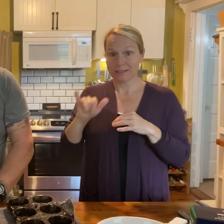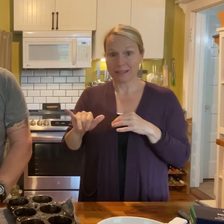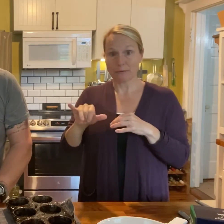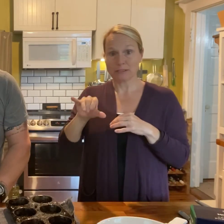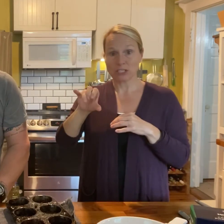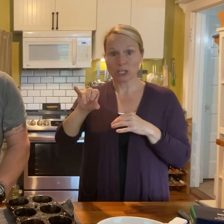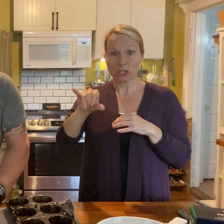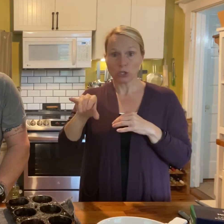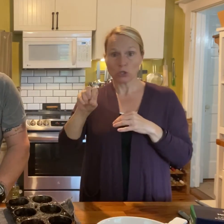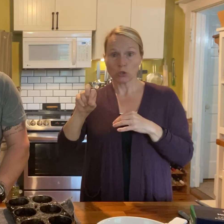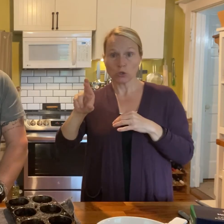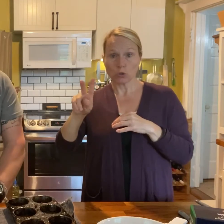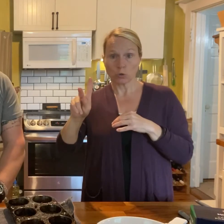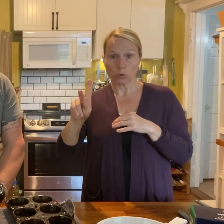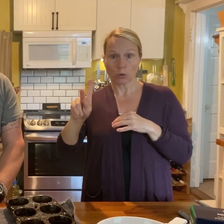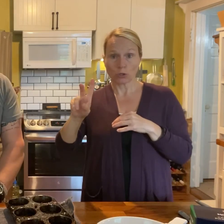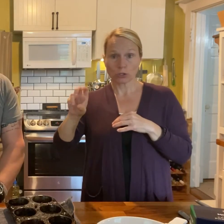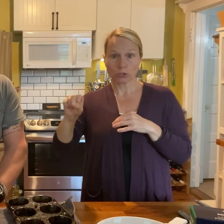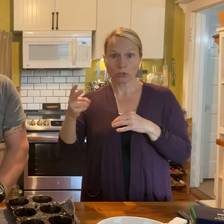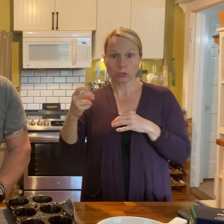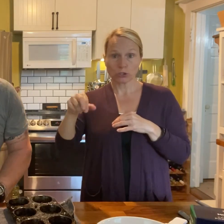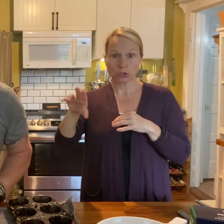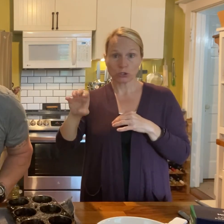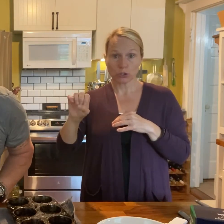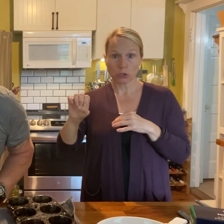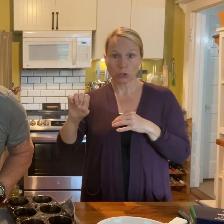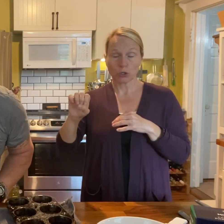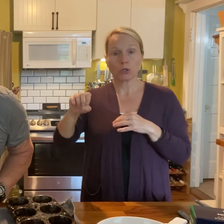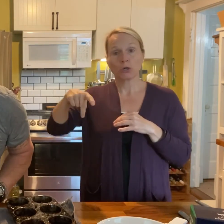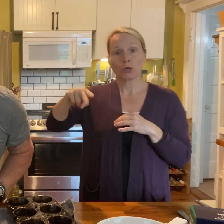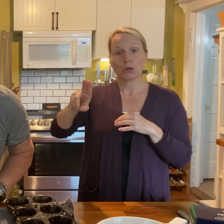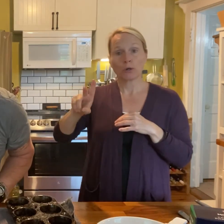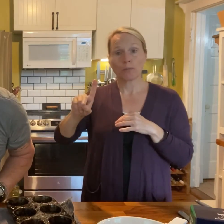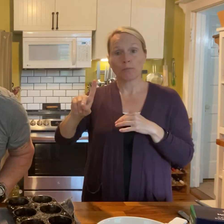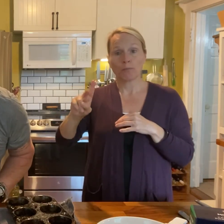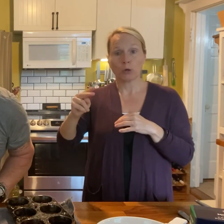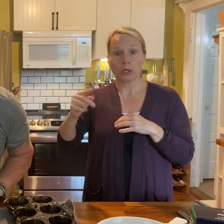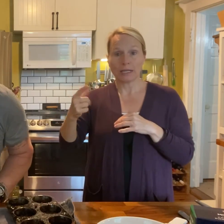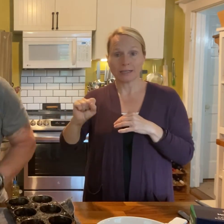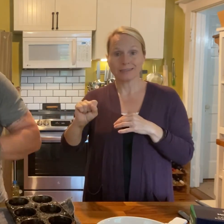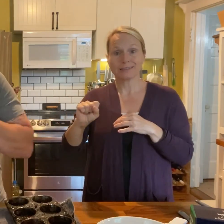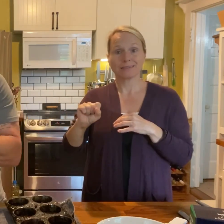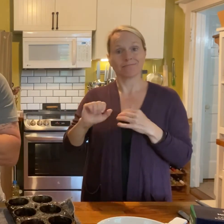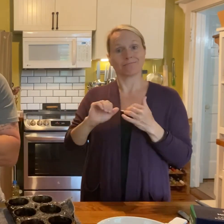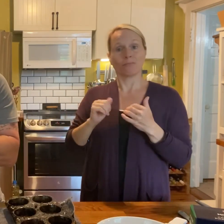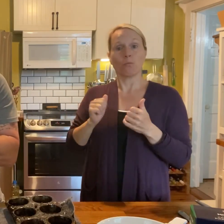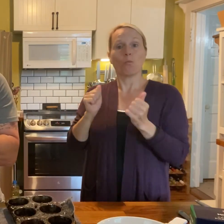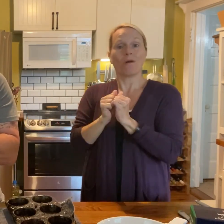Yorkshire puddings by Cooking with Cameron.